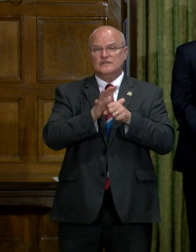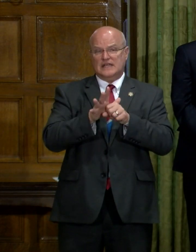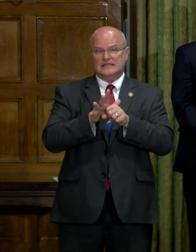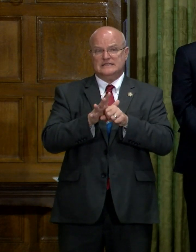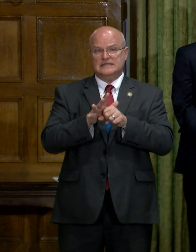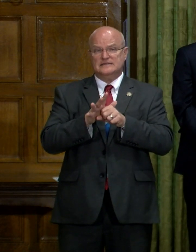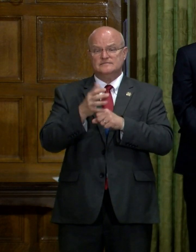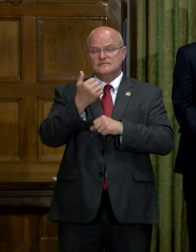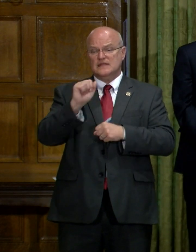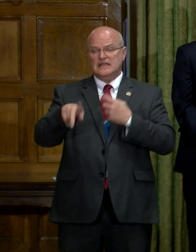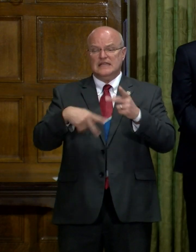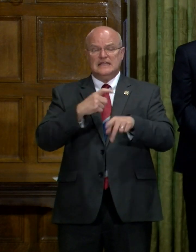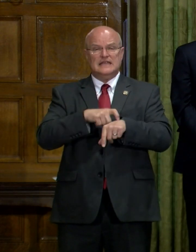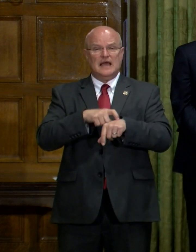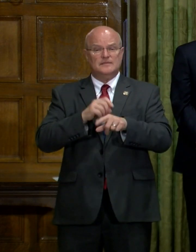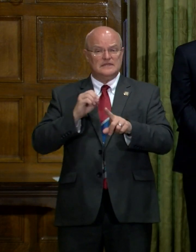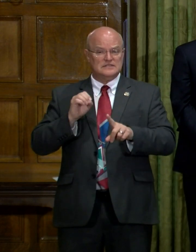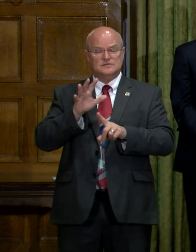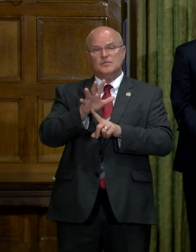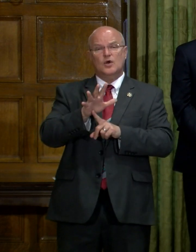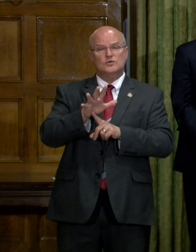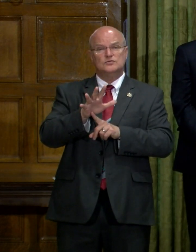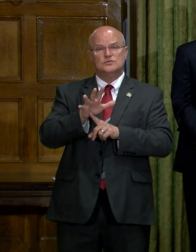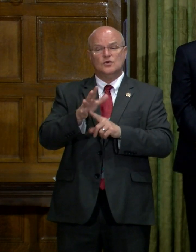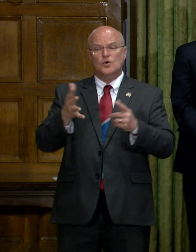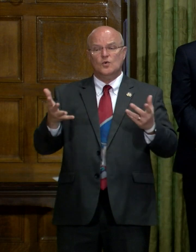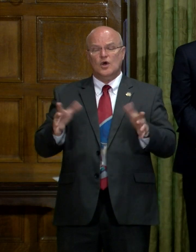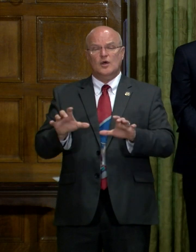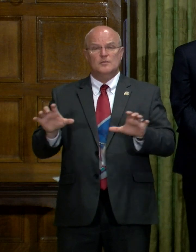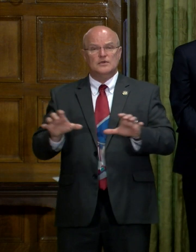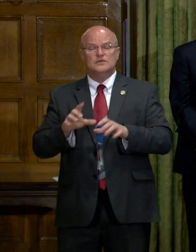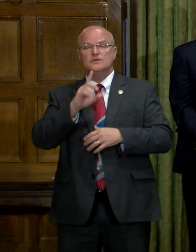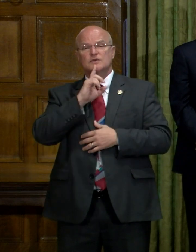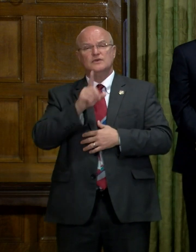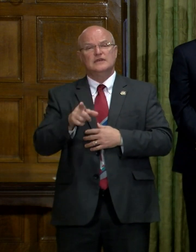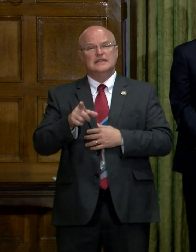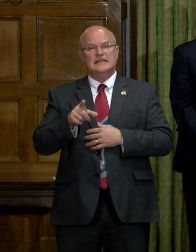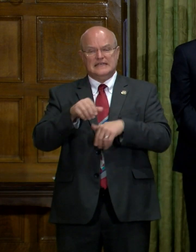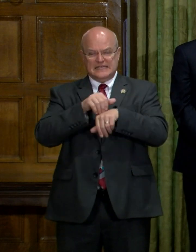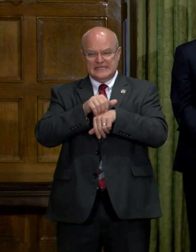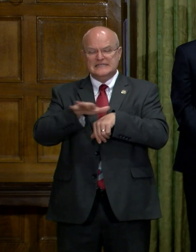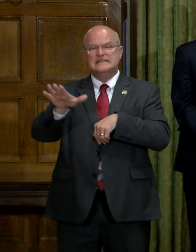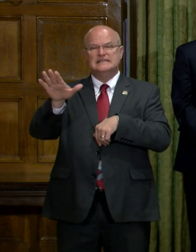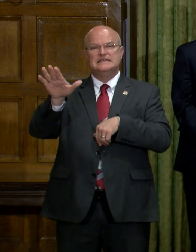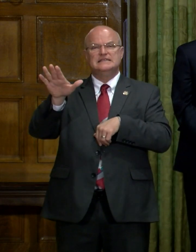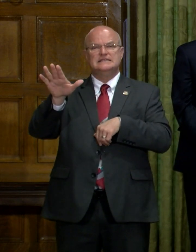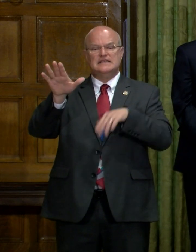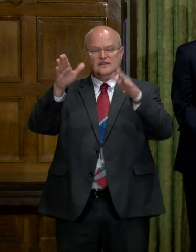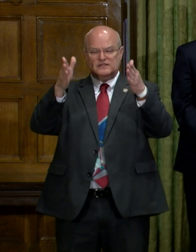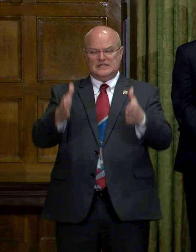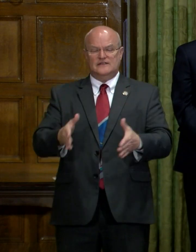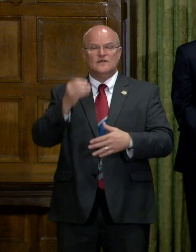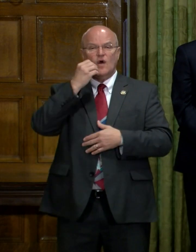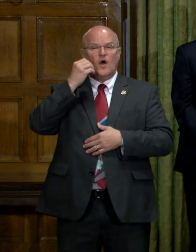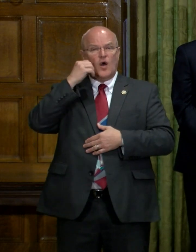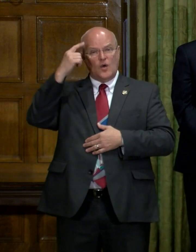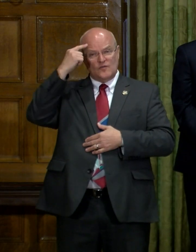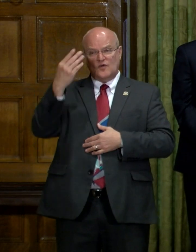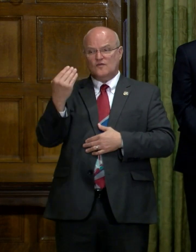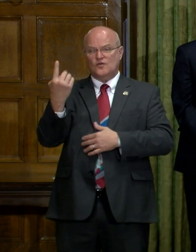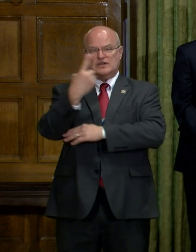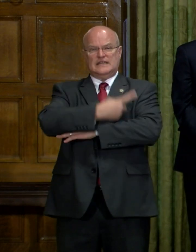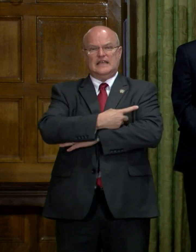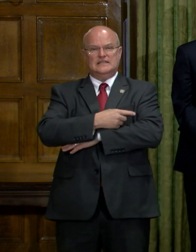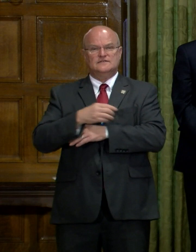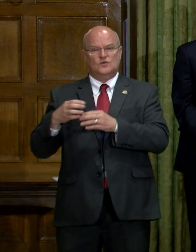COVID-19. Anytime there's an exposure, what we've been doing is sending those individuals home for the 14 days